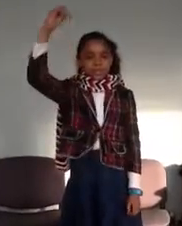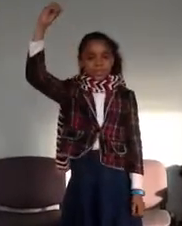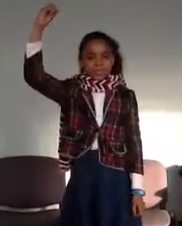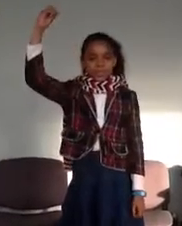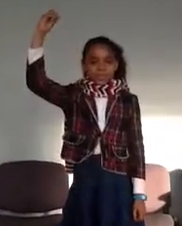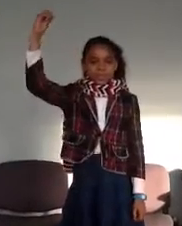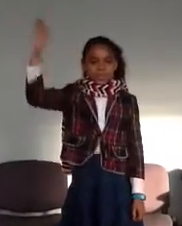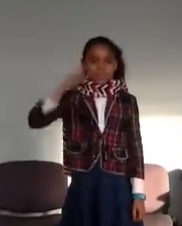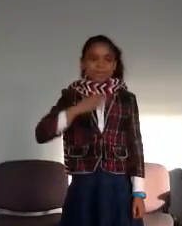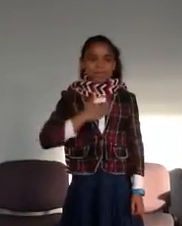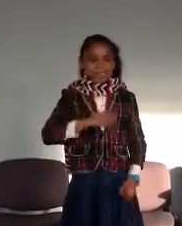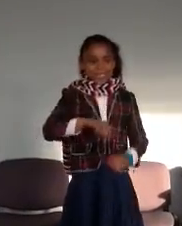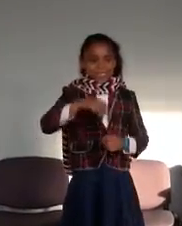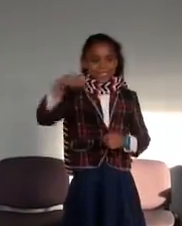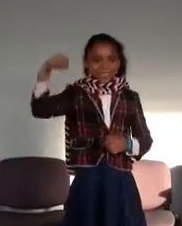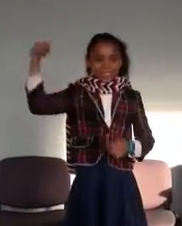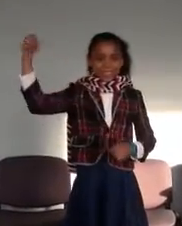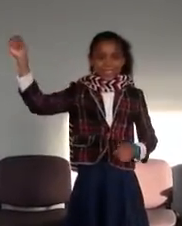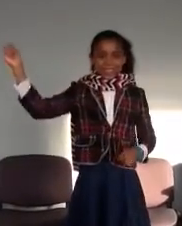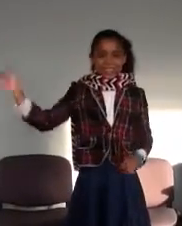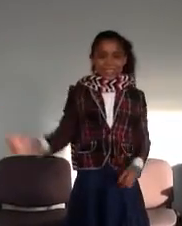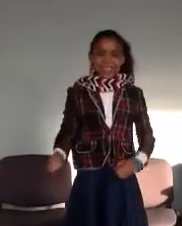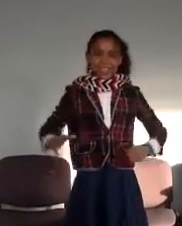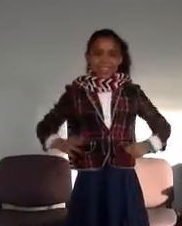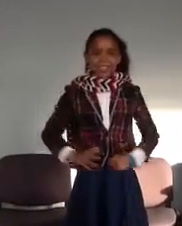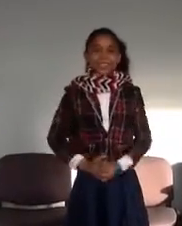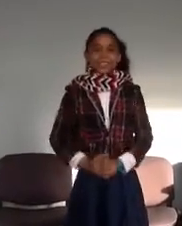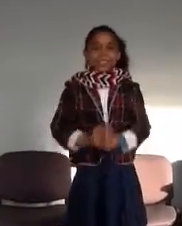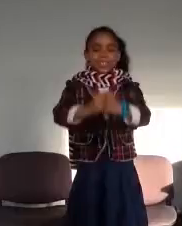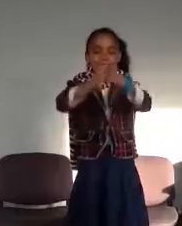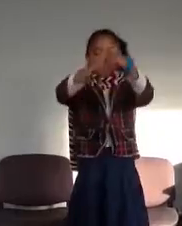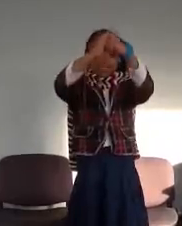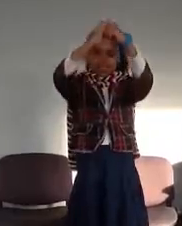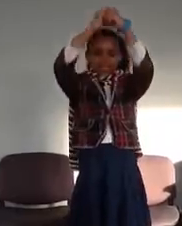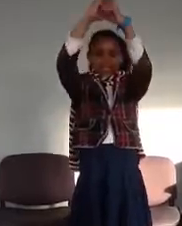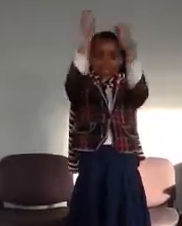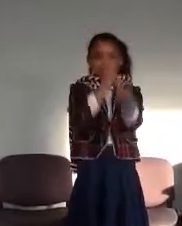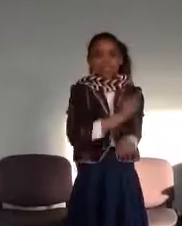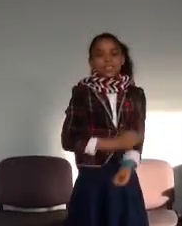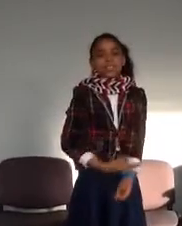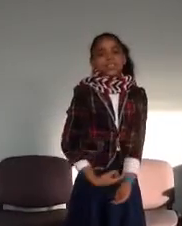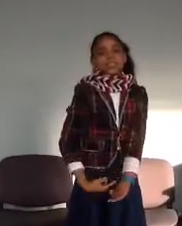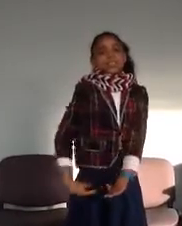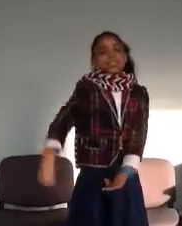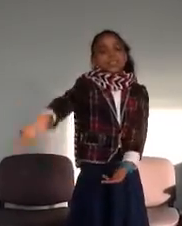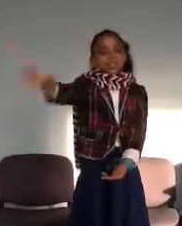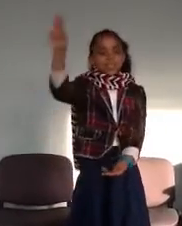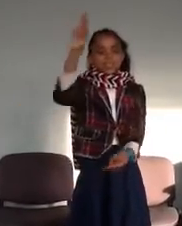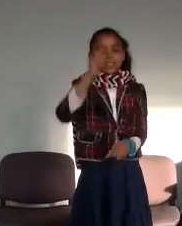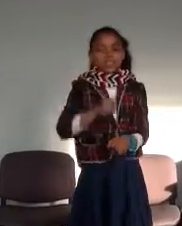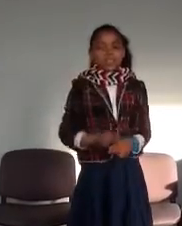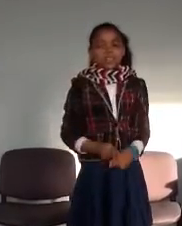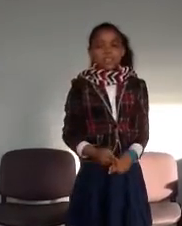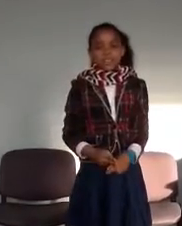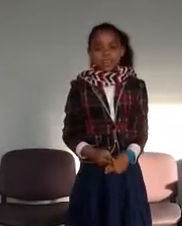soul, O my soul. Worship his holy